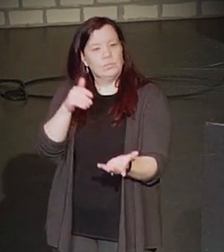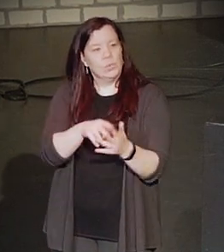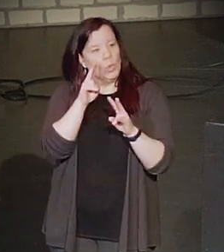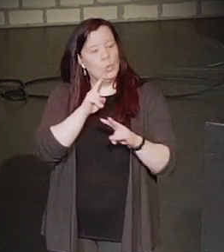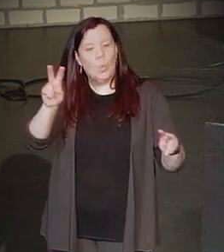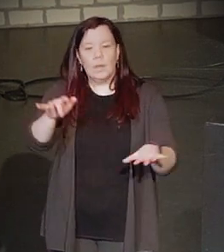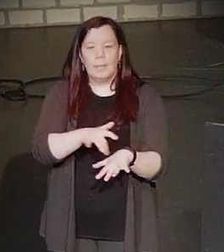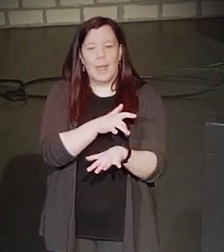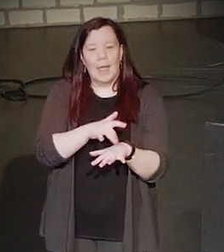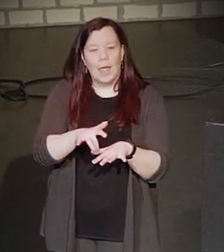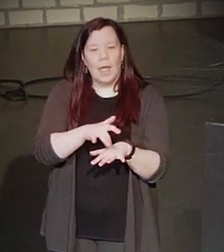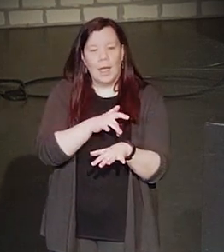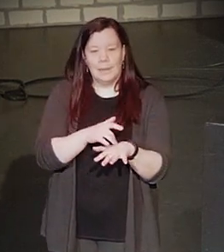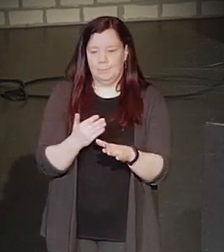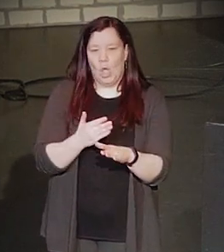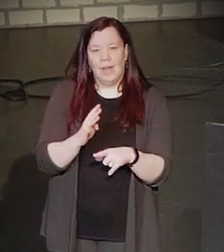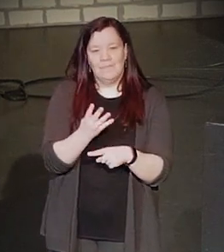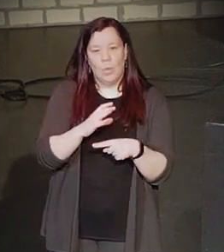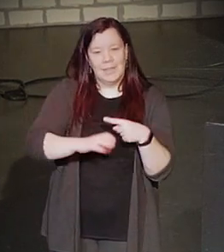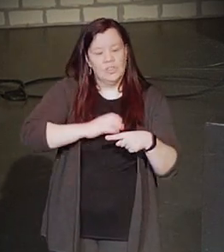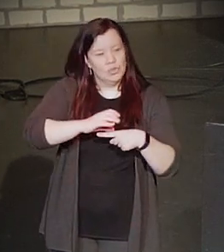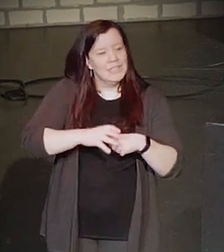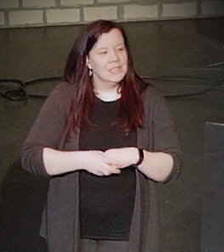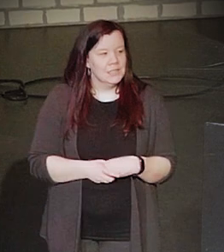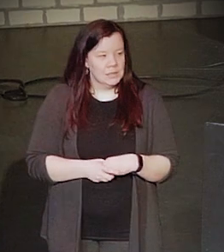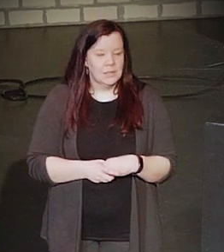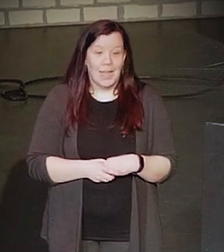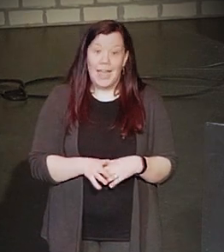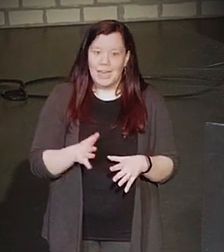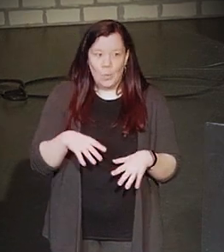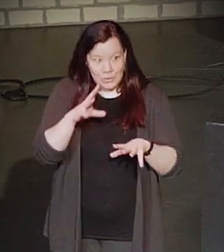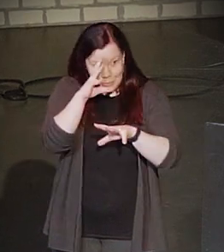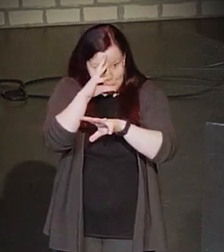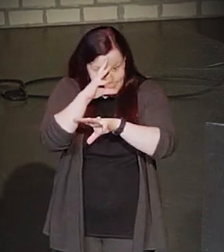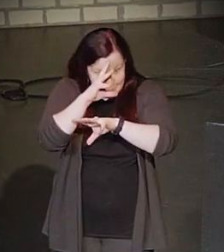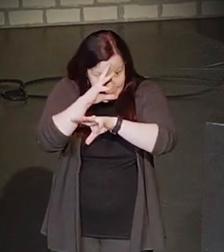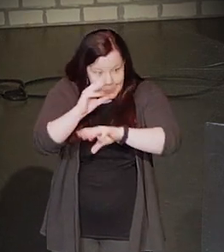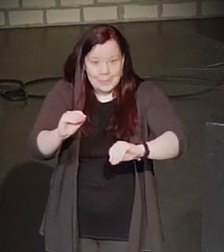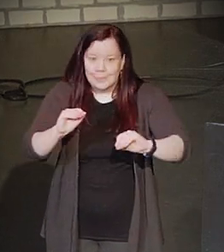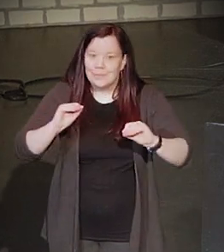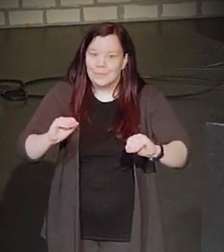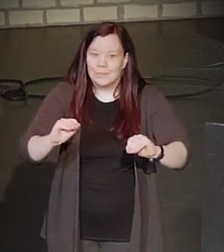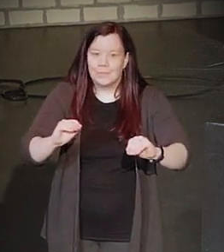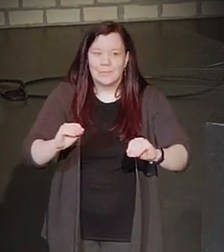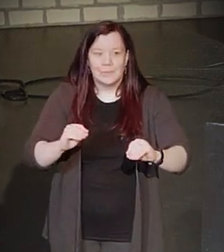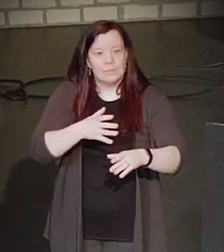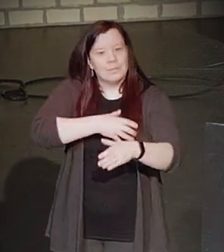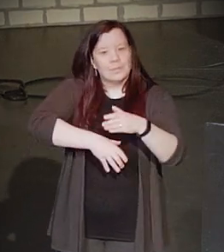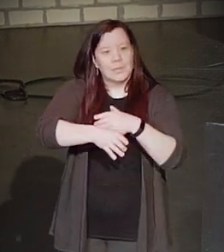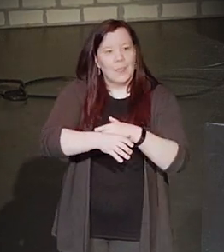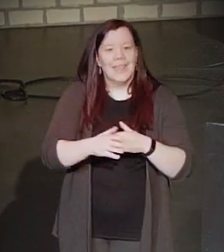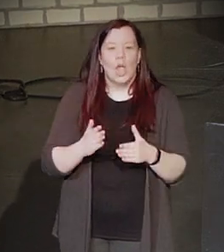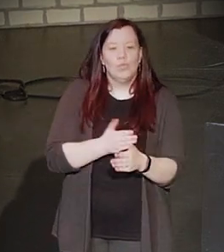the play in the early 4th century BCE. I want to put into your heads what those